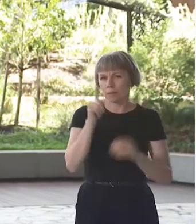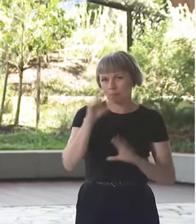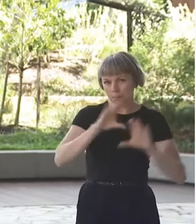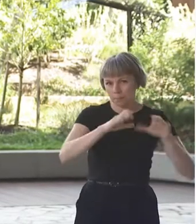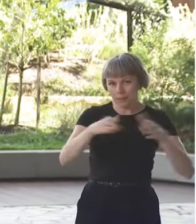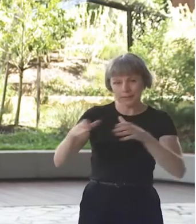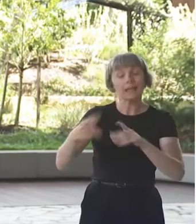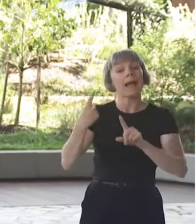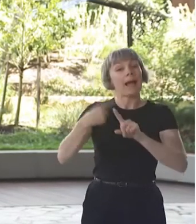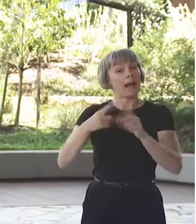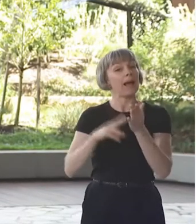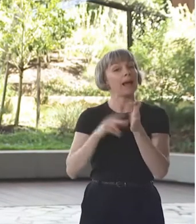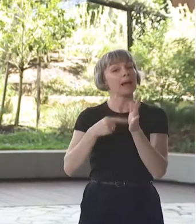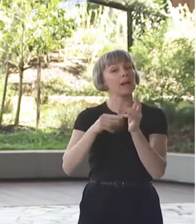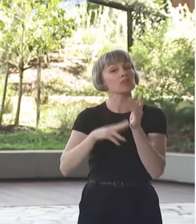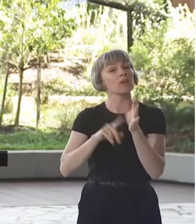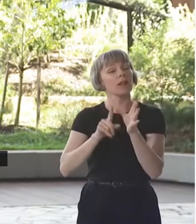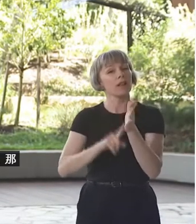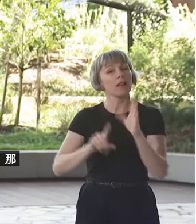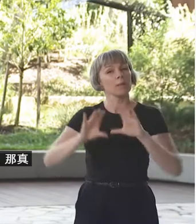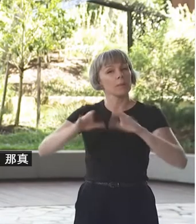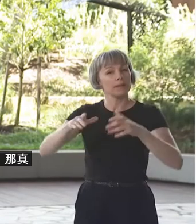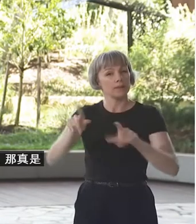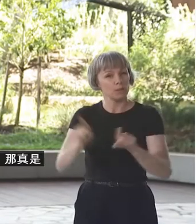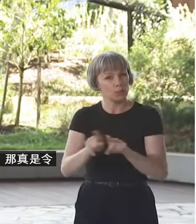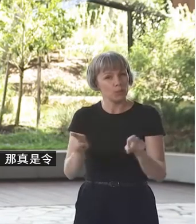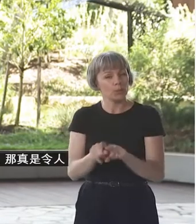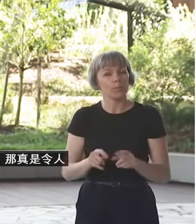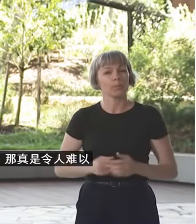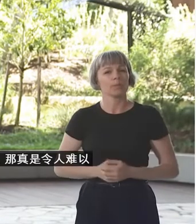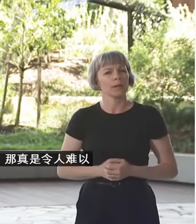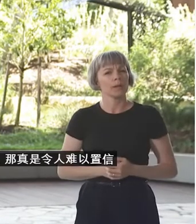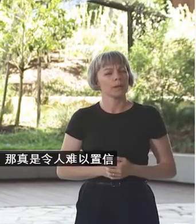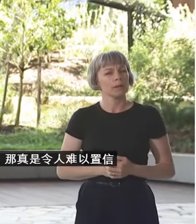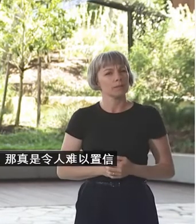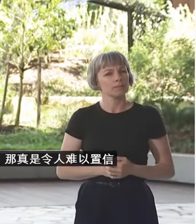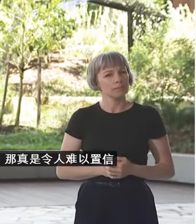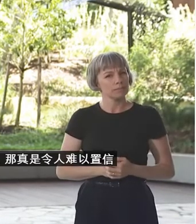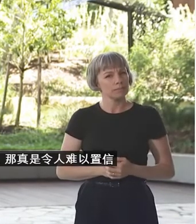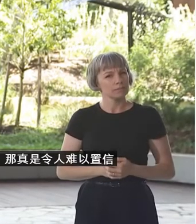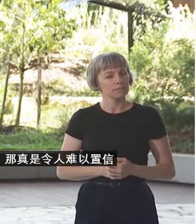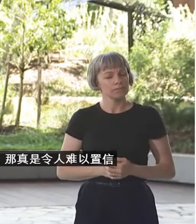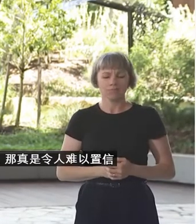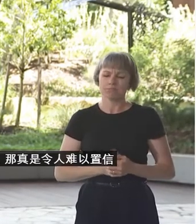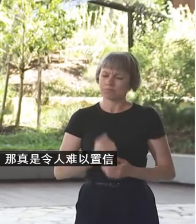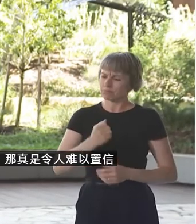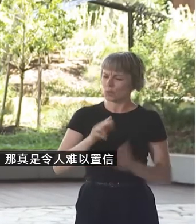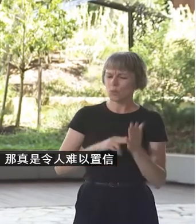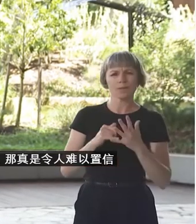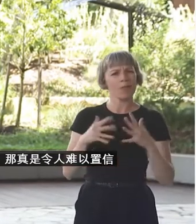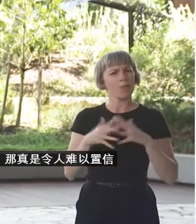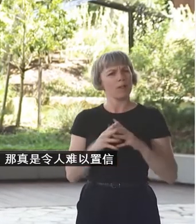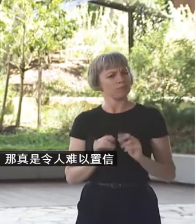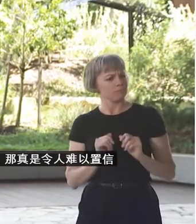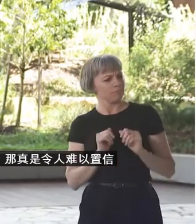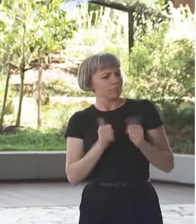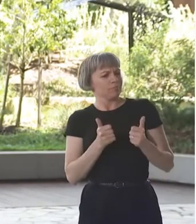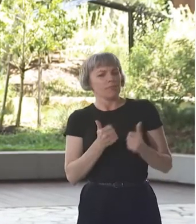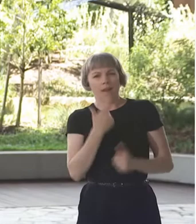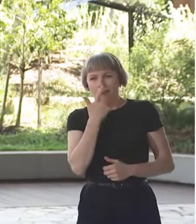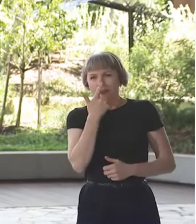people putting their hands up to run for public life, our state is richer for it. And to have